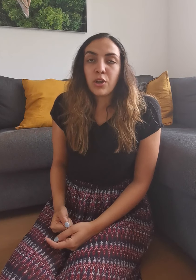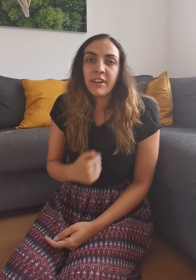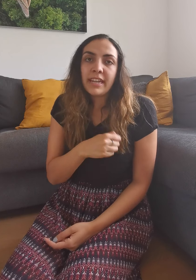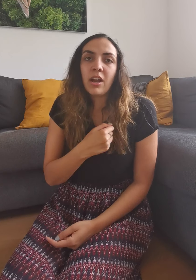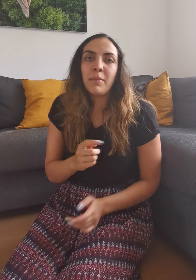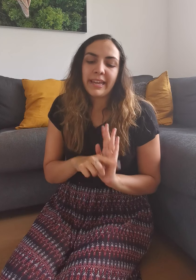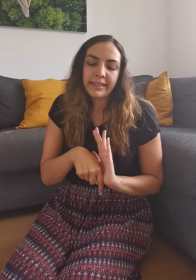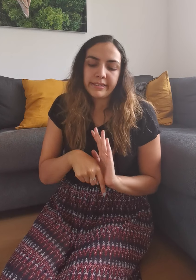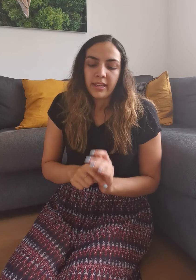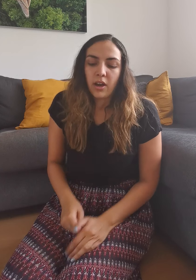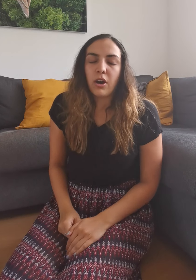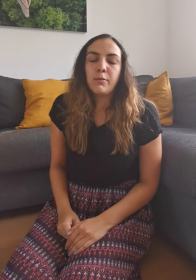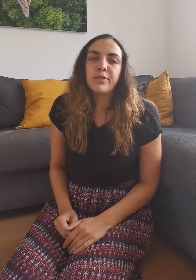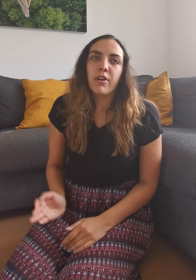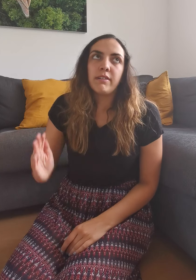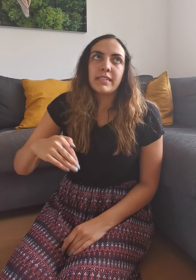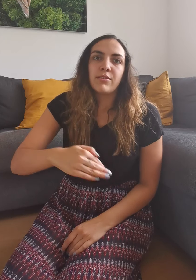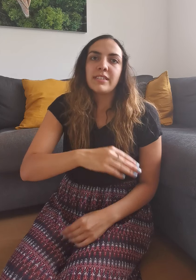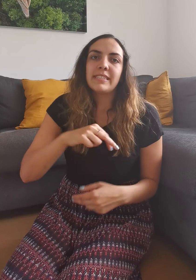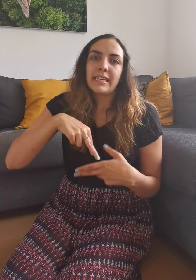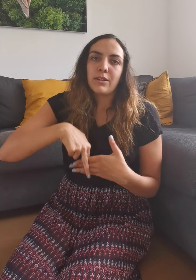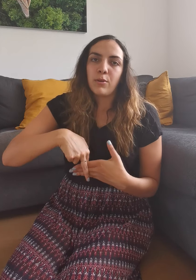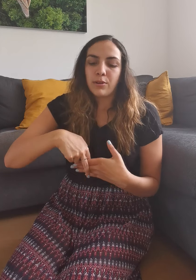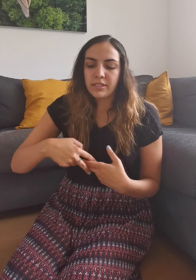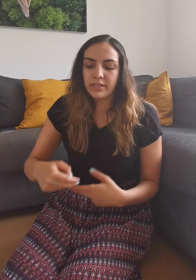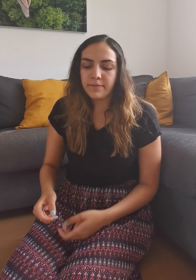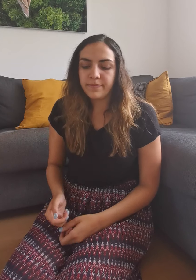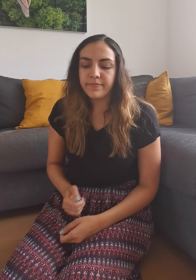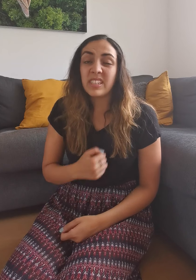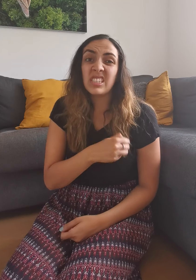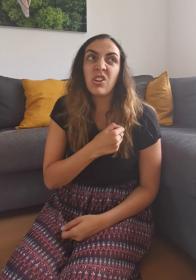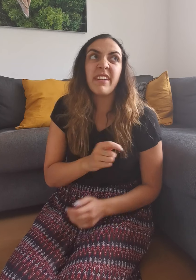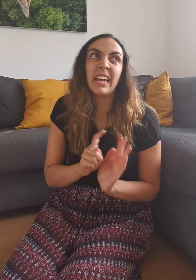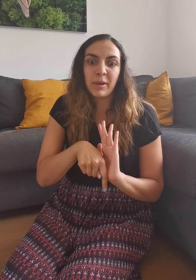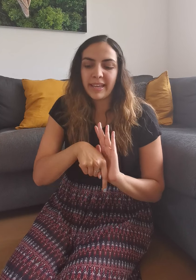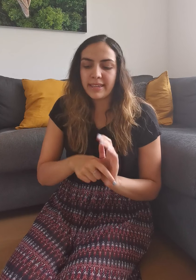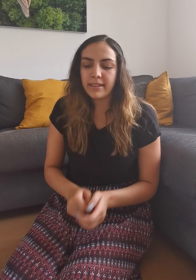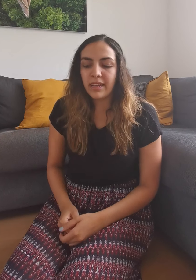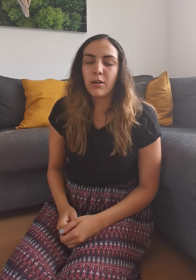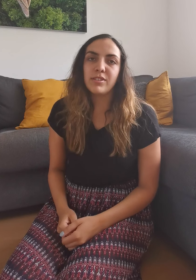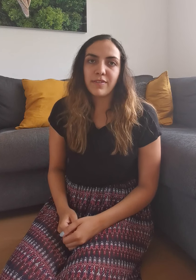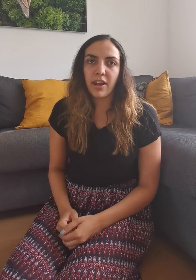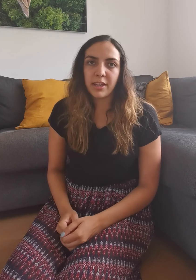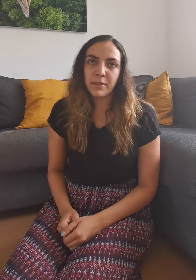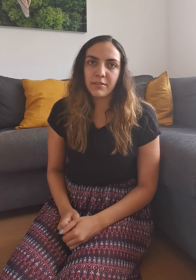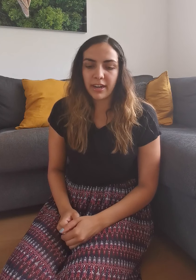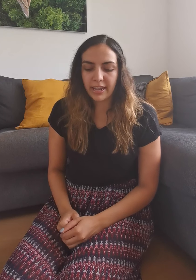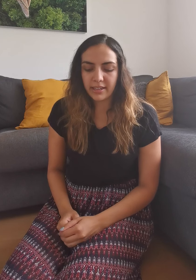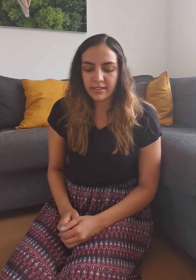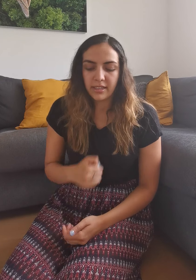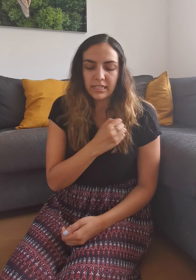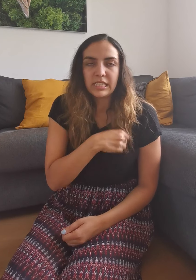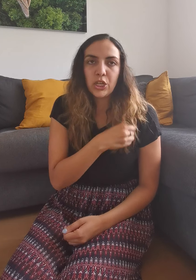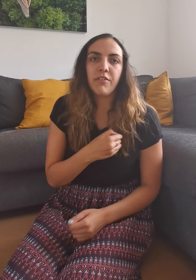Sorry, I'm late. I was riding on a seahorse. Sorry, I'm late. I was flying with a ray. Sorry,